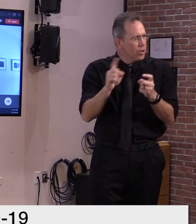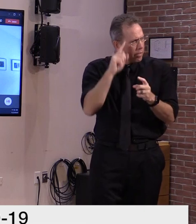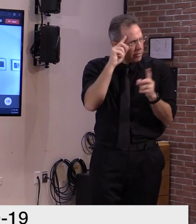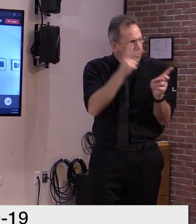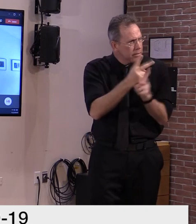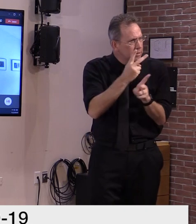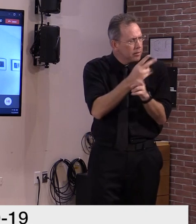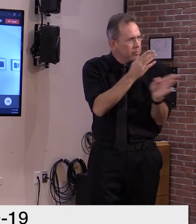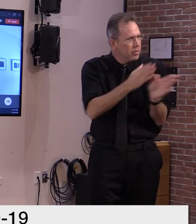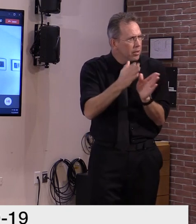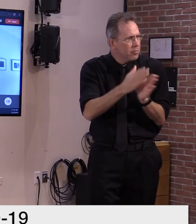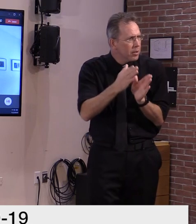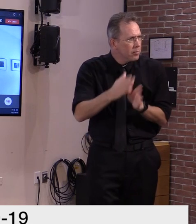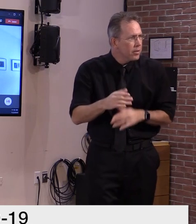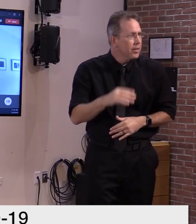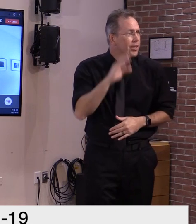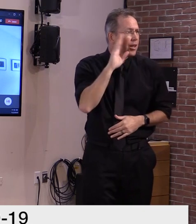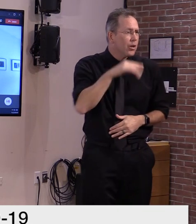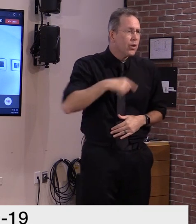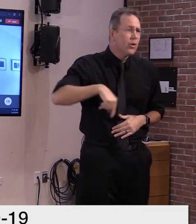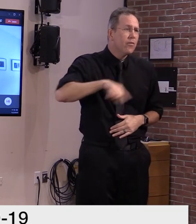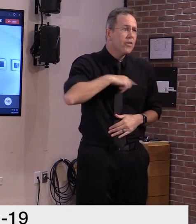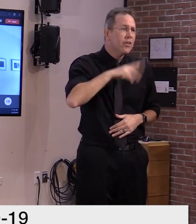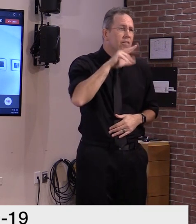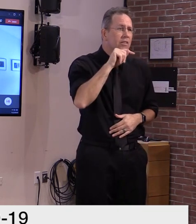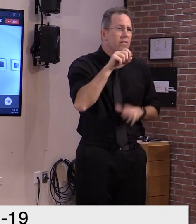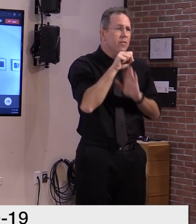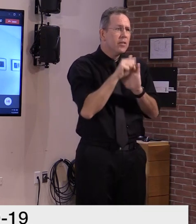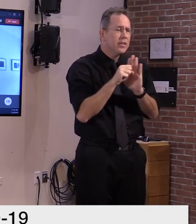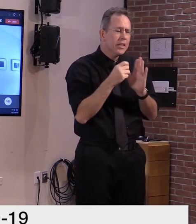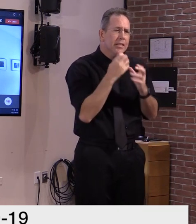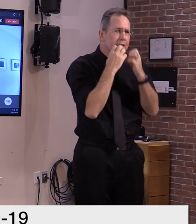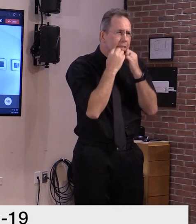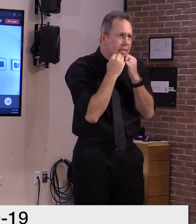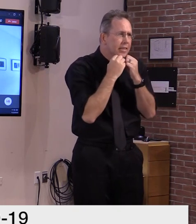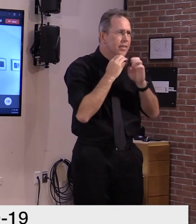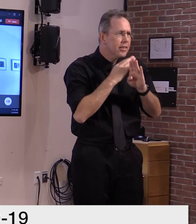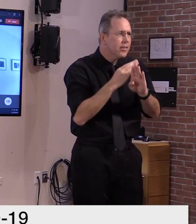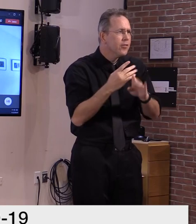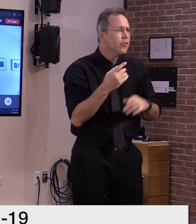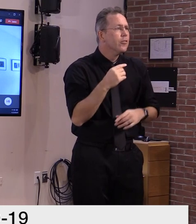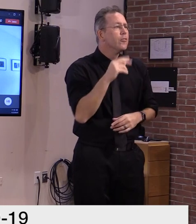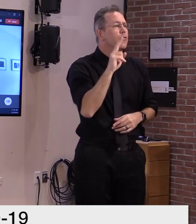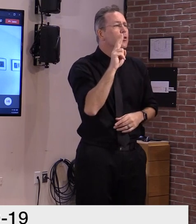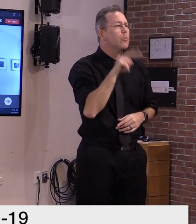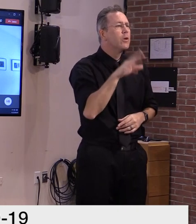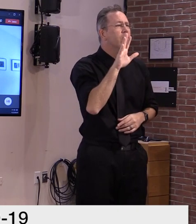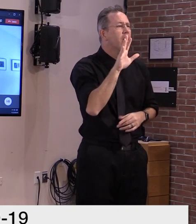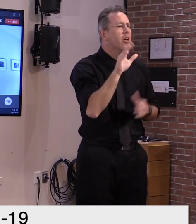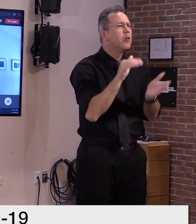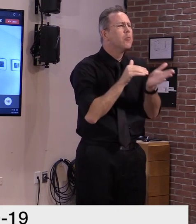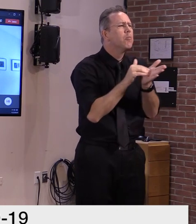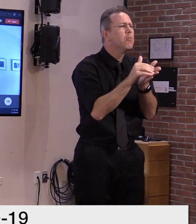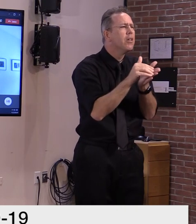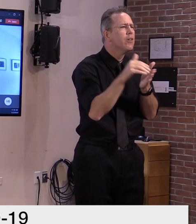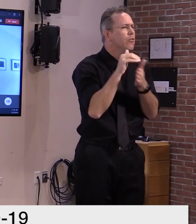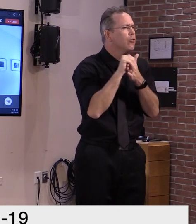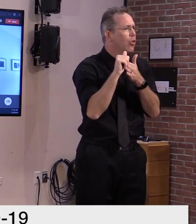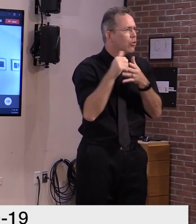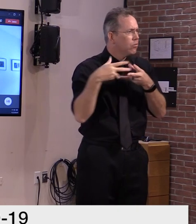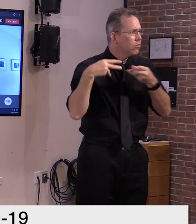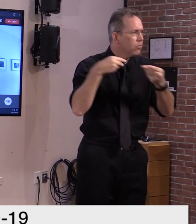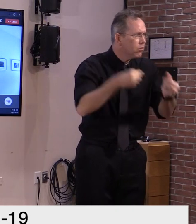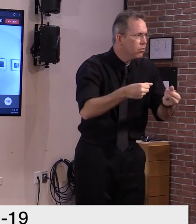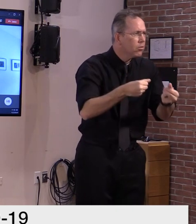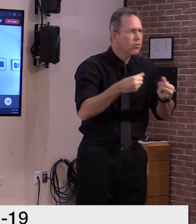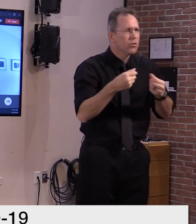worked together to dedicate $2.5 million in ski area safety recreation grants to help ski areas implement safety